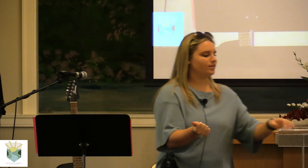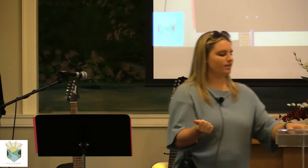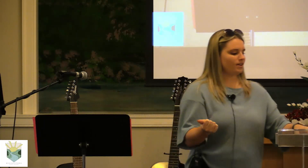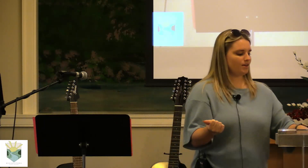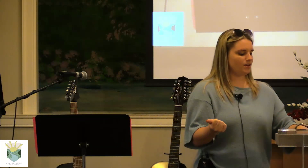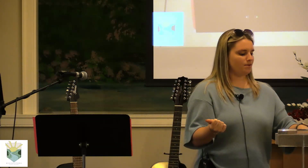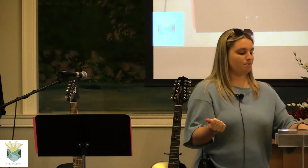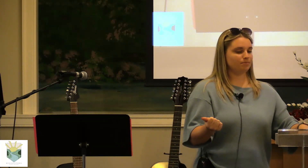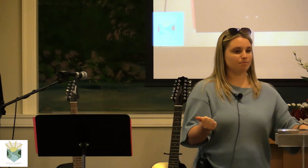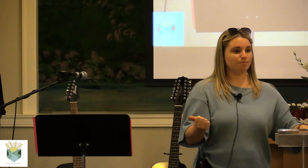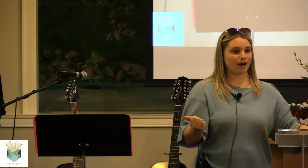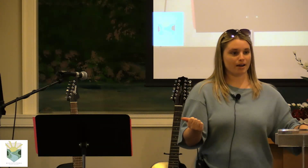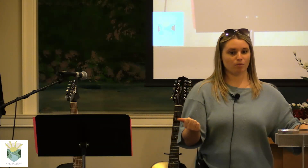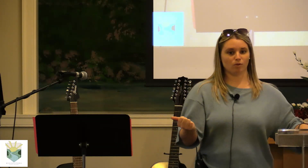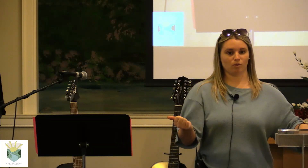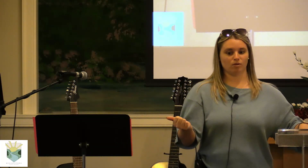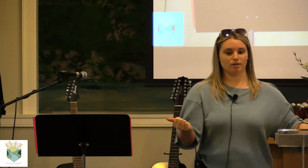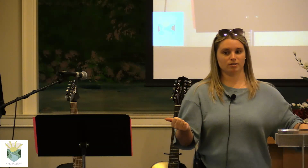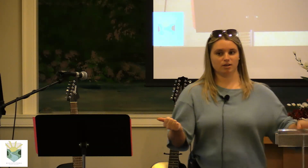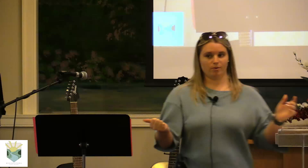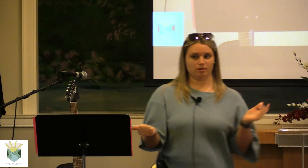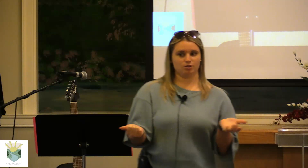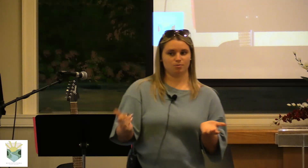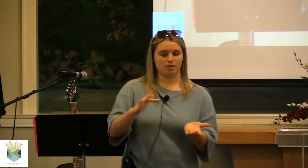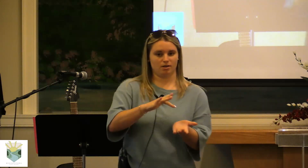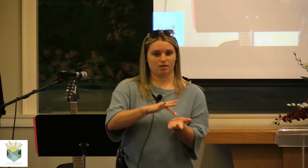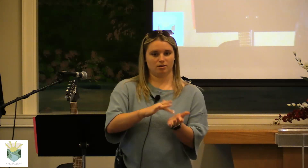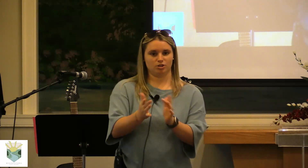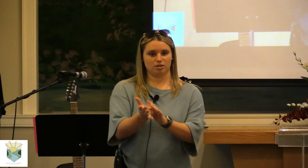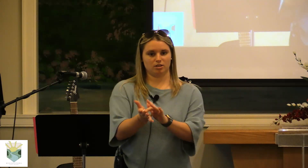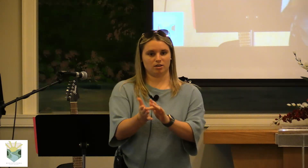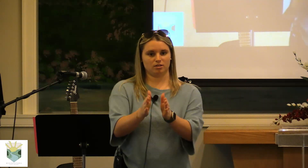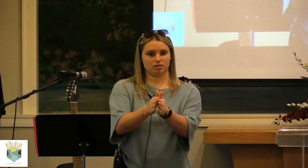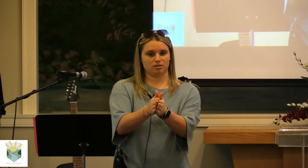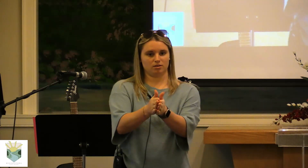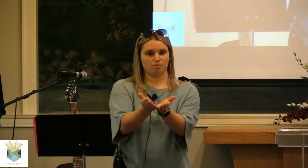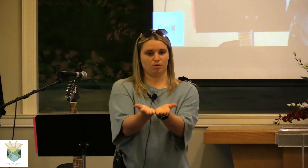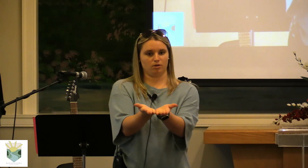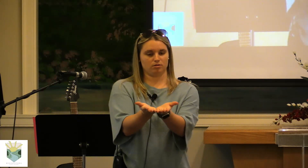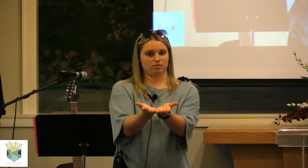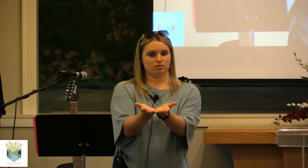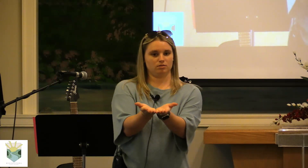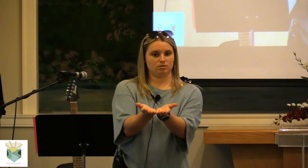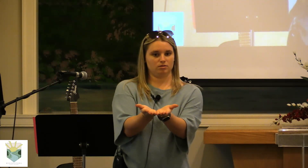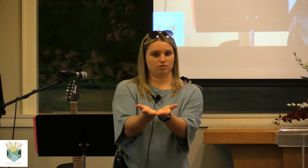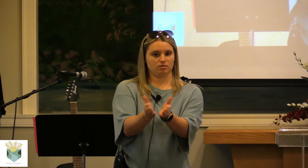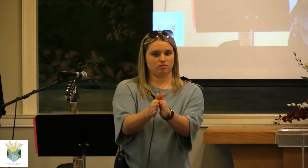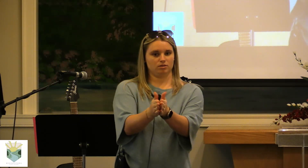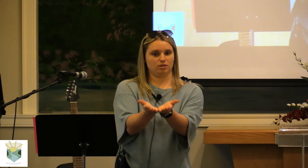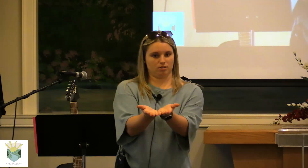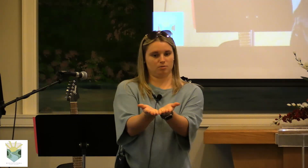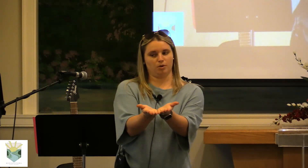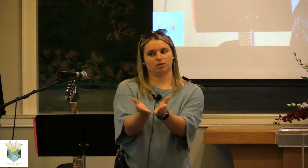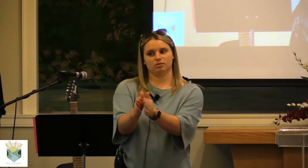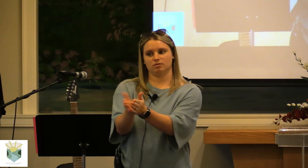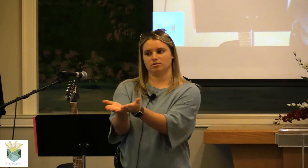And then Bible is going to be Jesus book. So this is book.